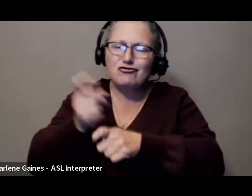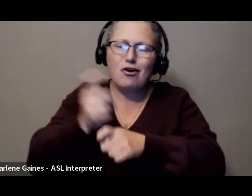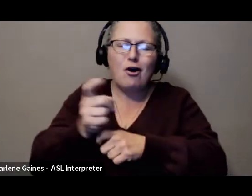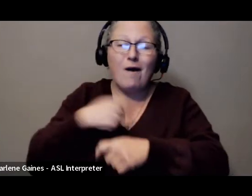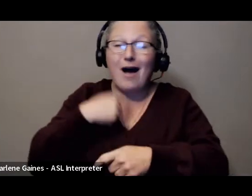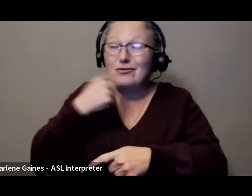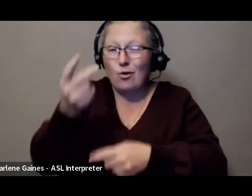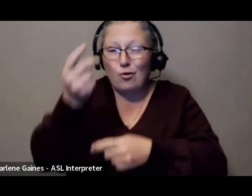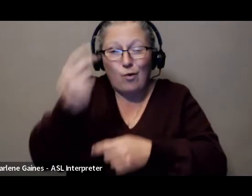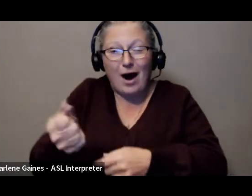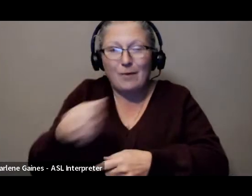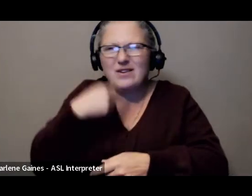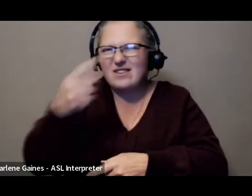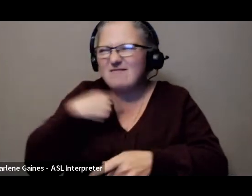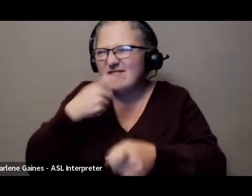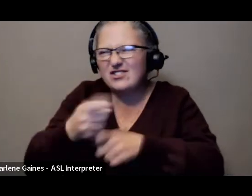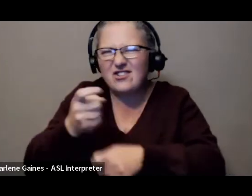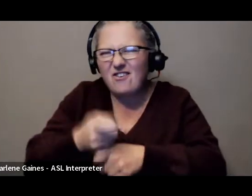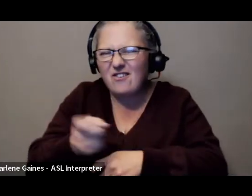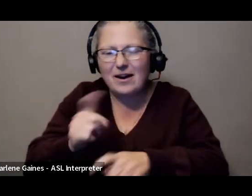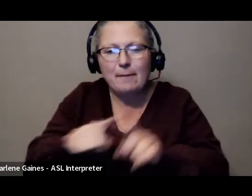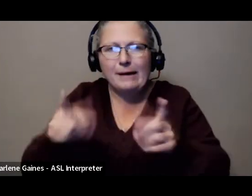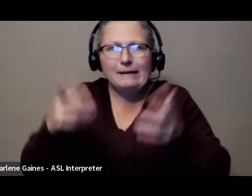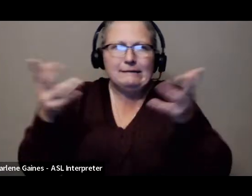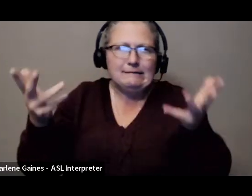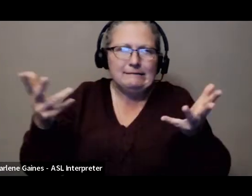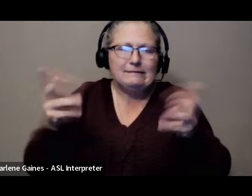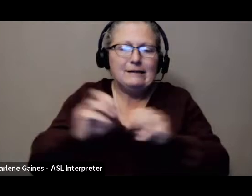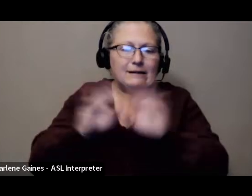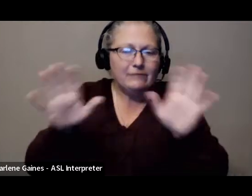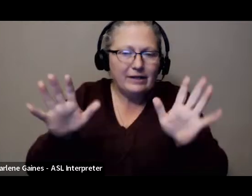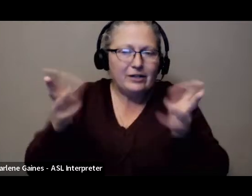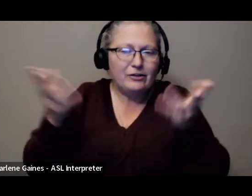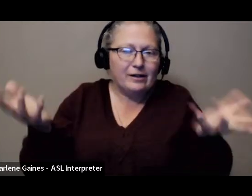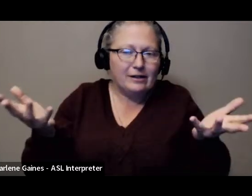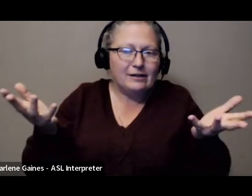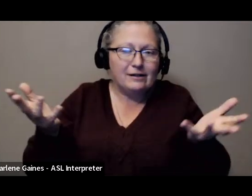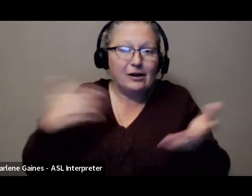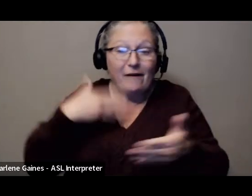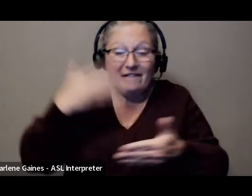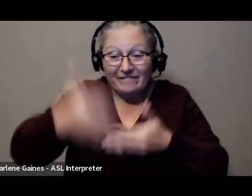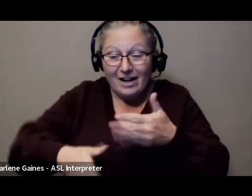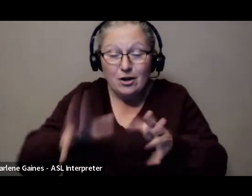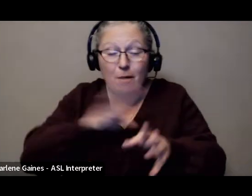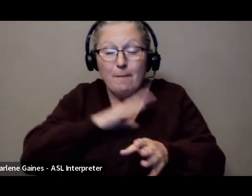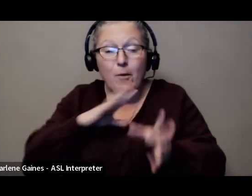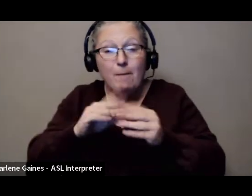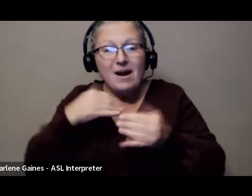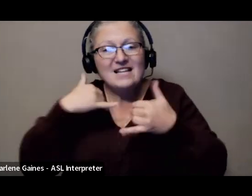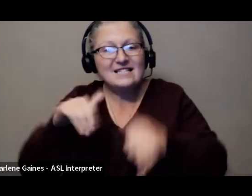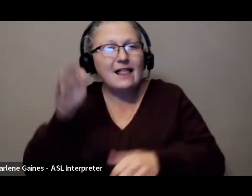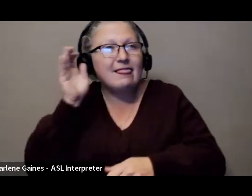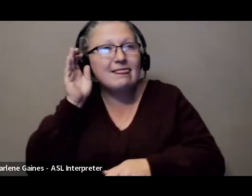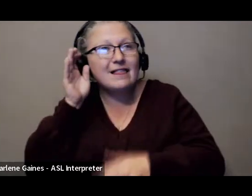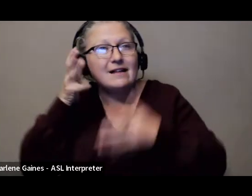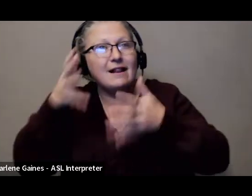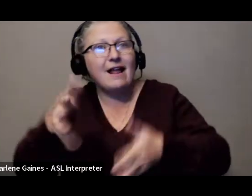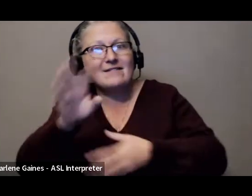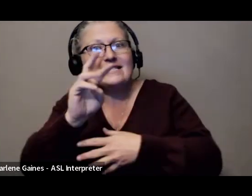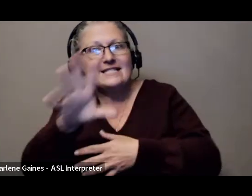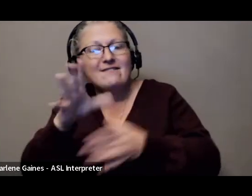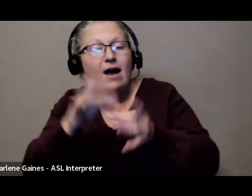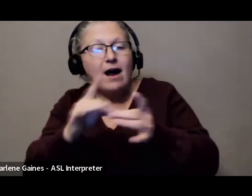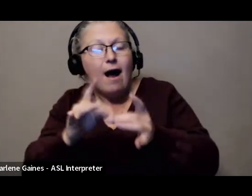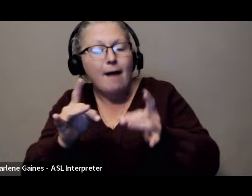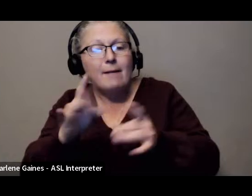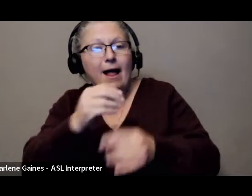told her right then and there, I'm just joking, but clearly, as we finished the board meeting, I still was listening to the rest of the 65 comments in